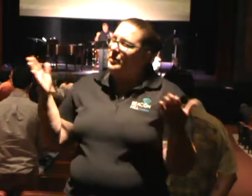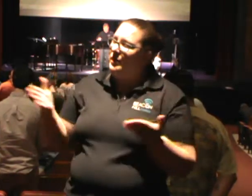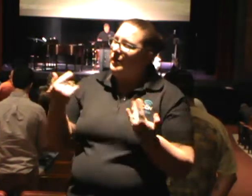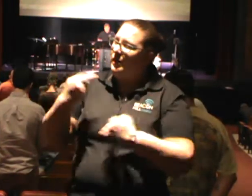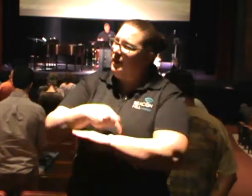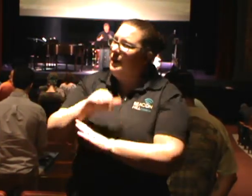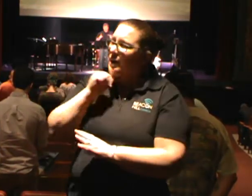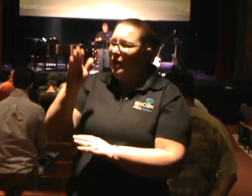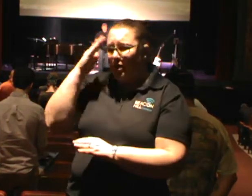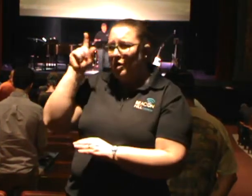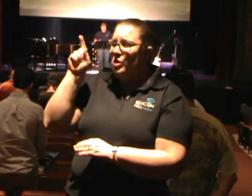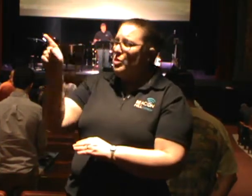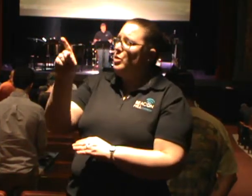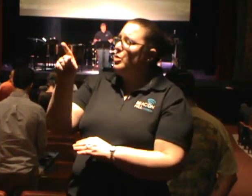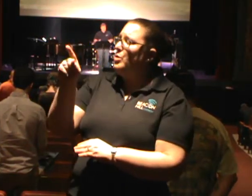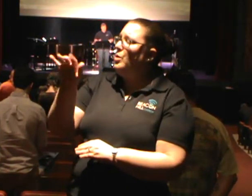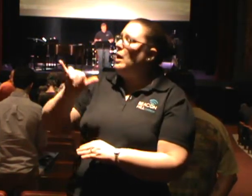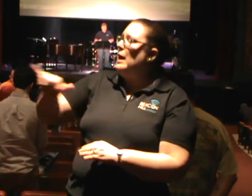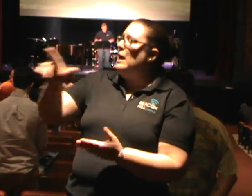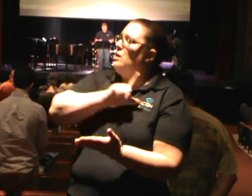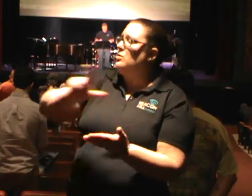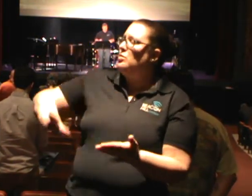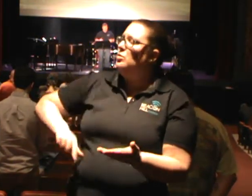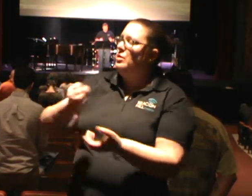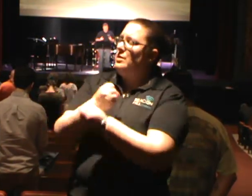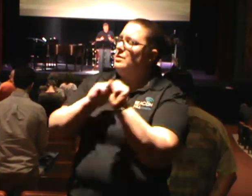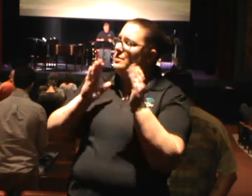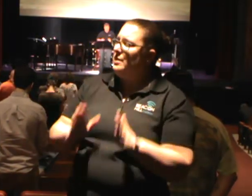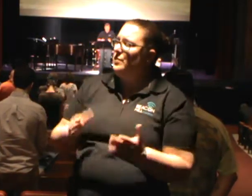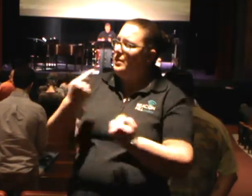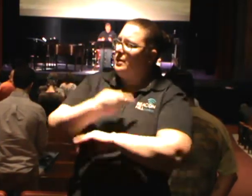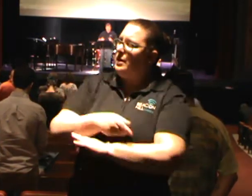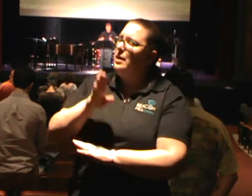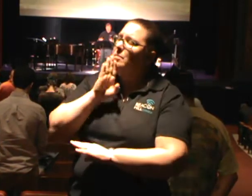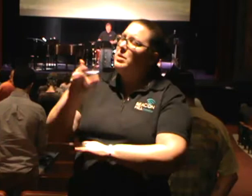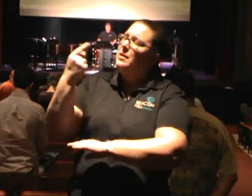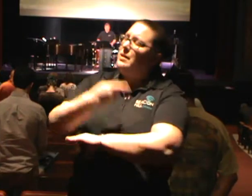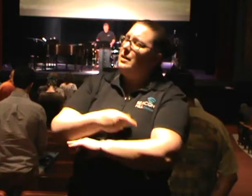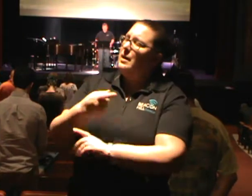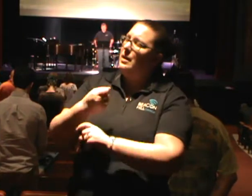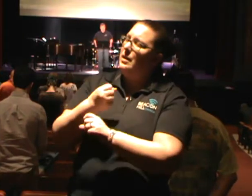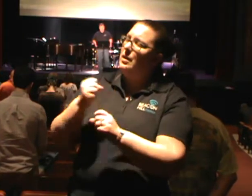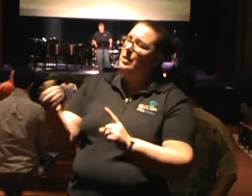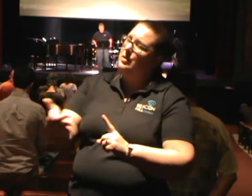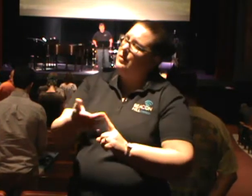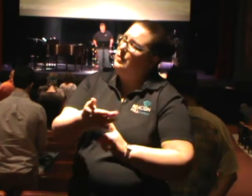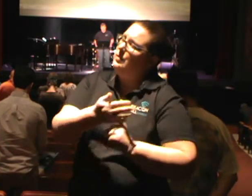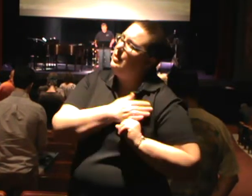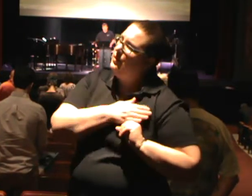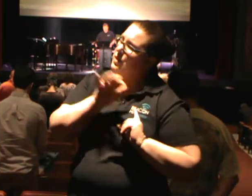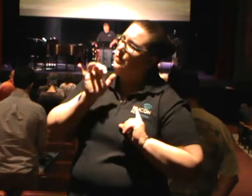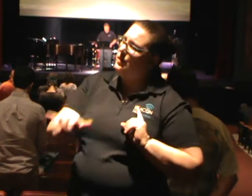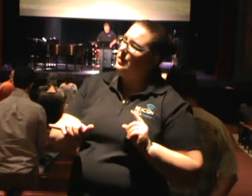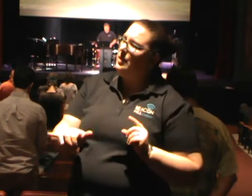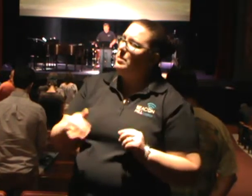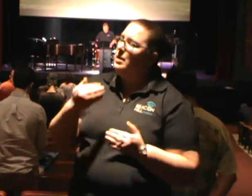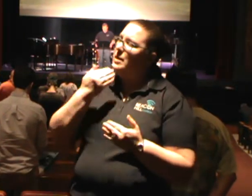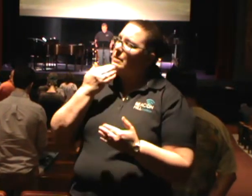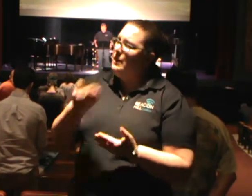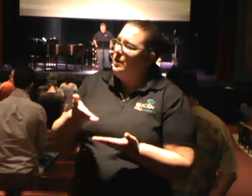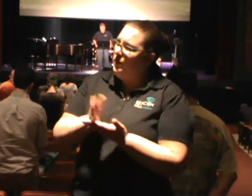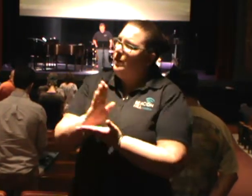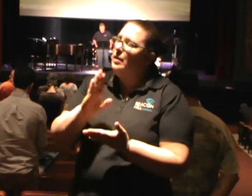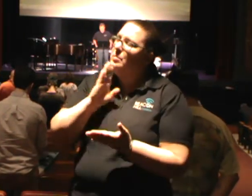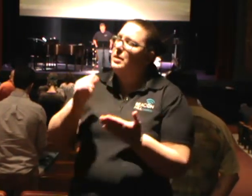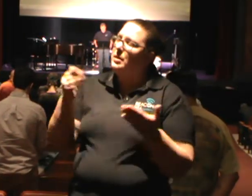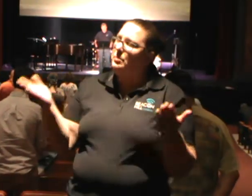that today would be the day of salvation for them. Lord, I thank you to be able to be here in Hopewell, Virginia this morning to preach your word. In Jesus'